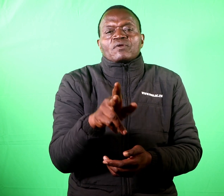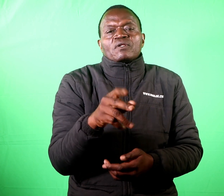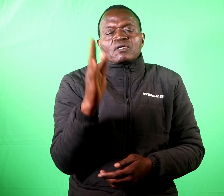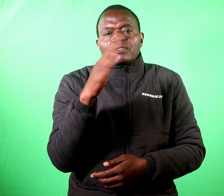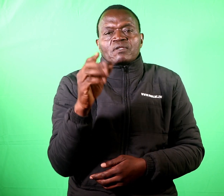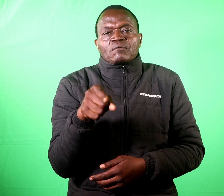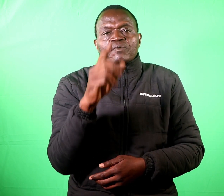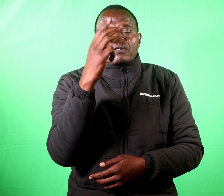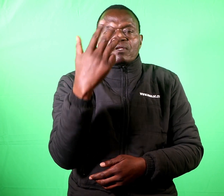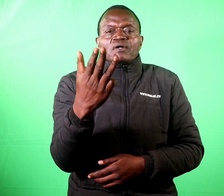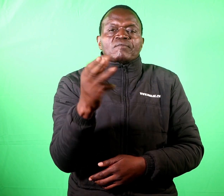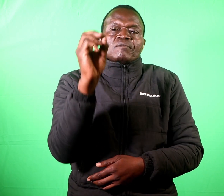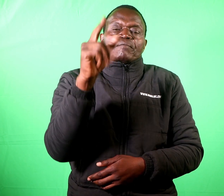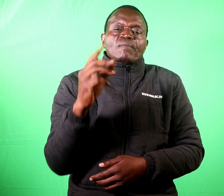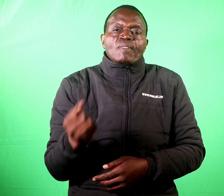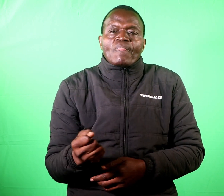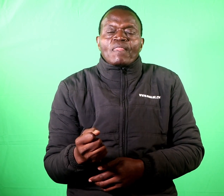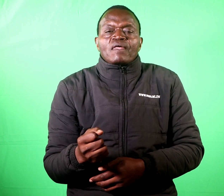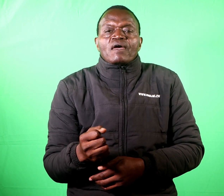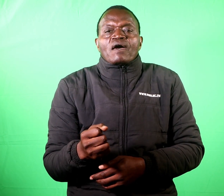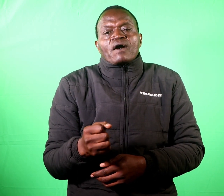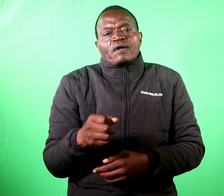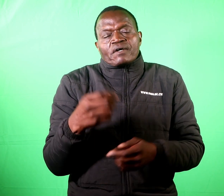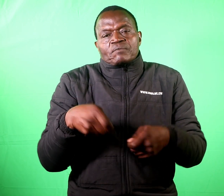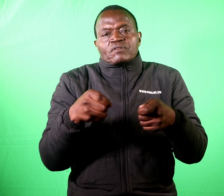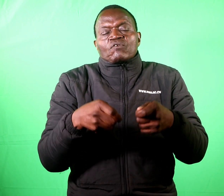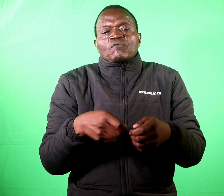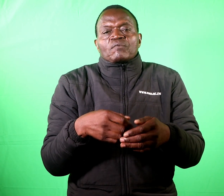10.9%. Remittances or gifts from outside Zimbabwe,